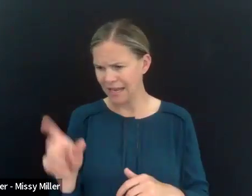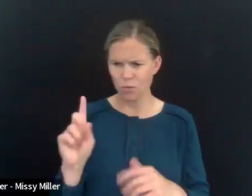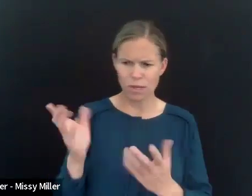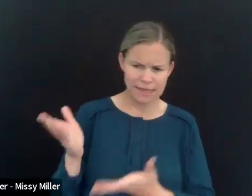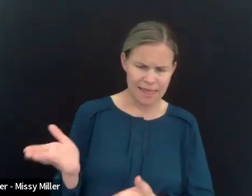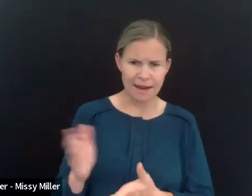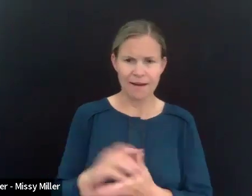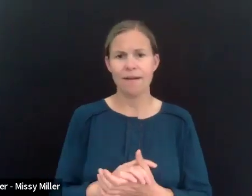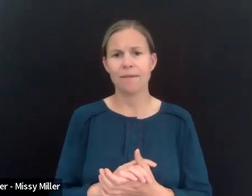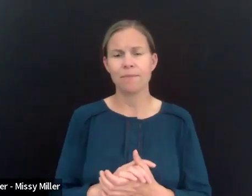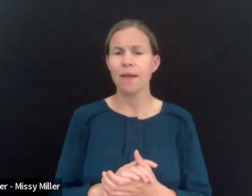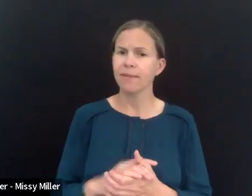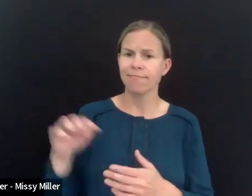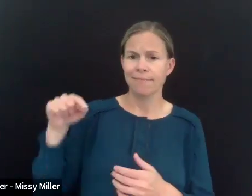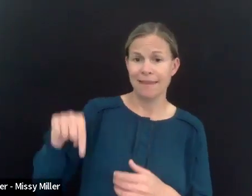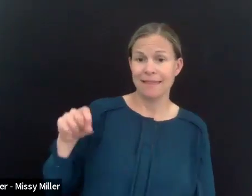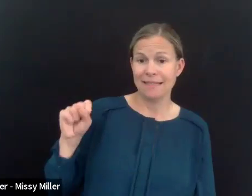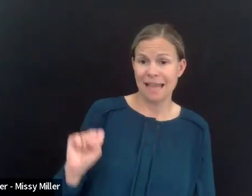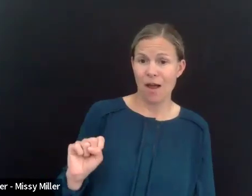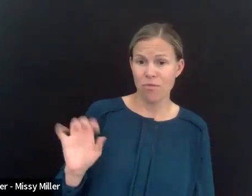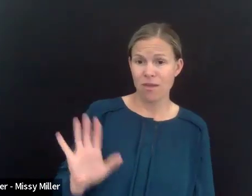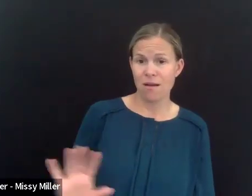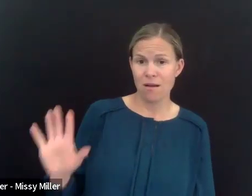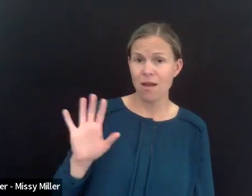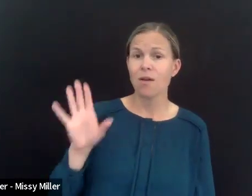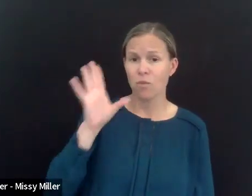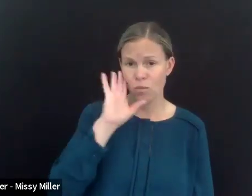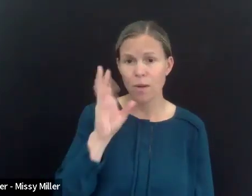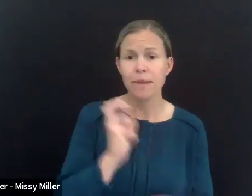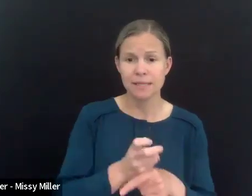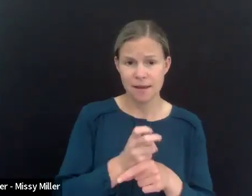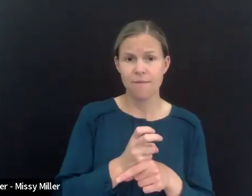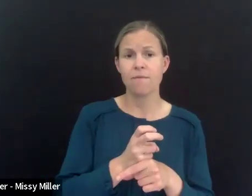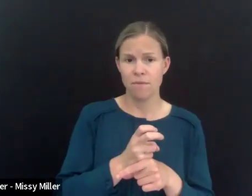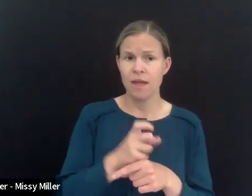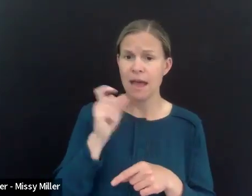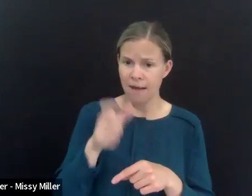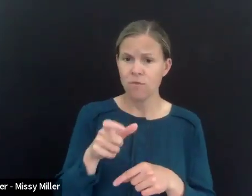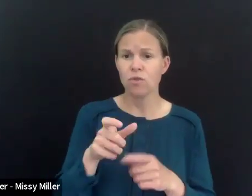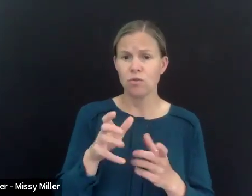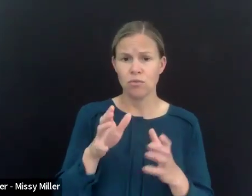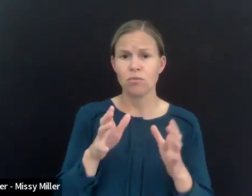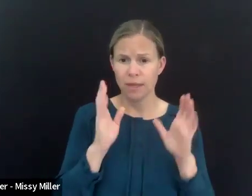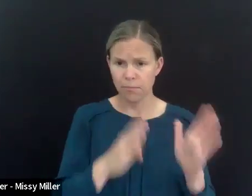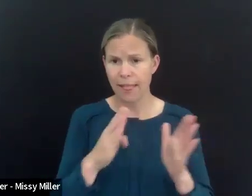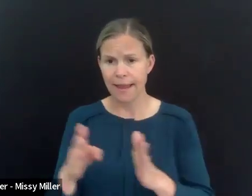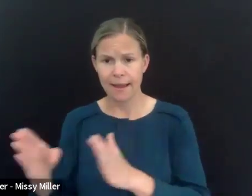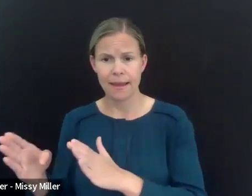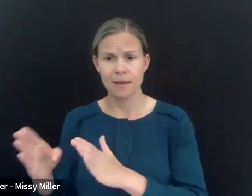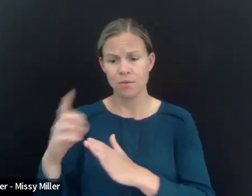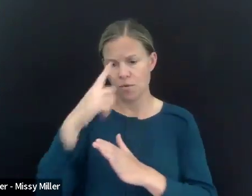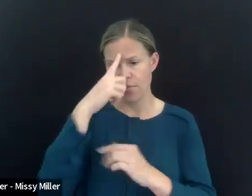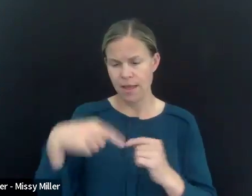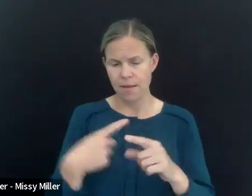South is a place where it's going to be difficult. It's going to take some real intention and a real strategic plan to think about all of the